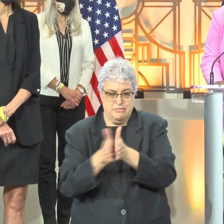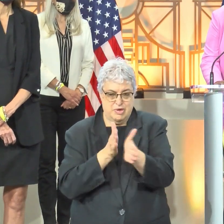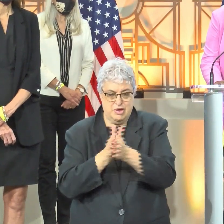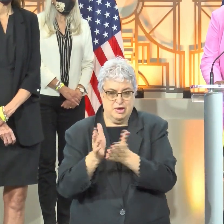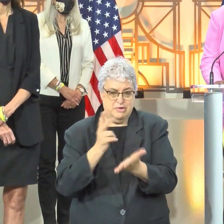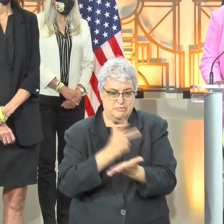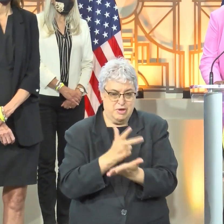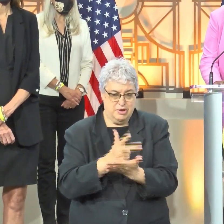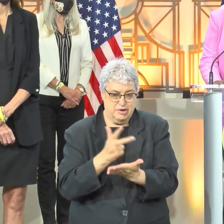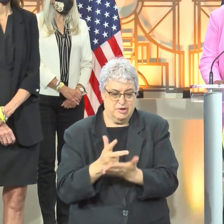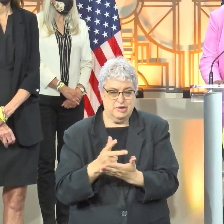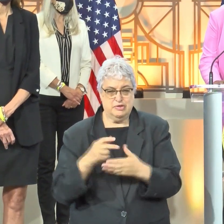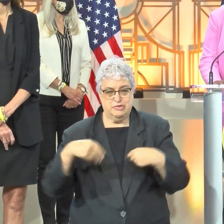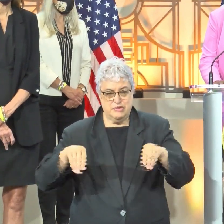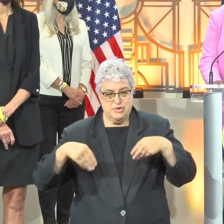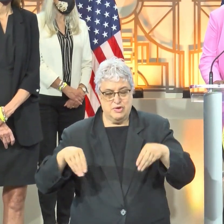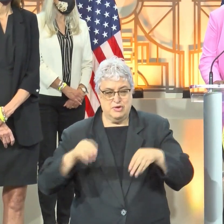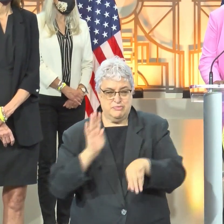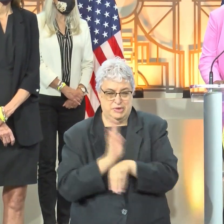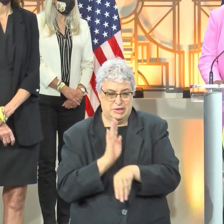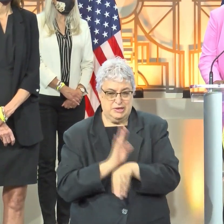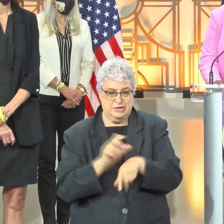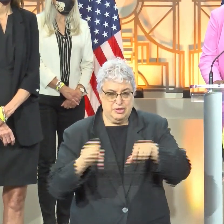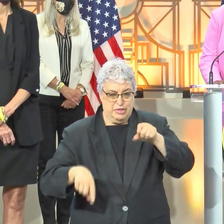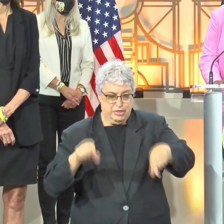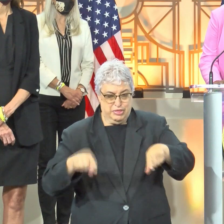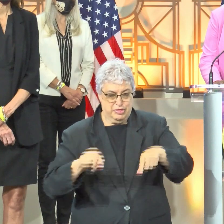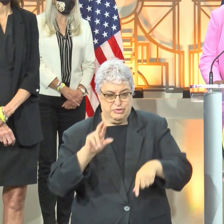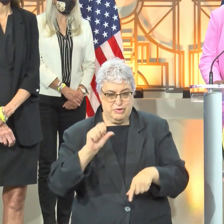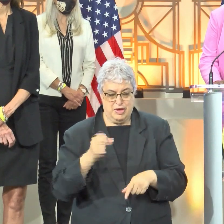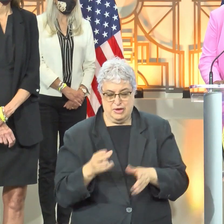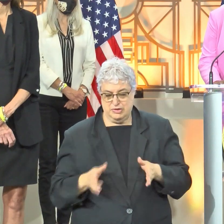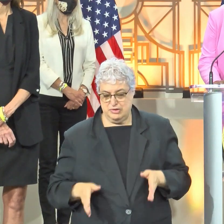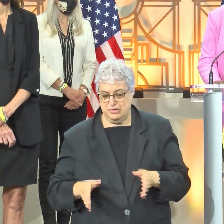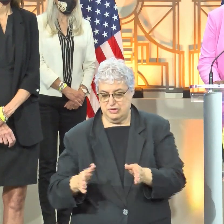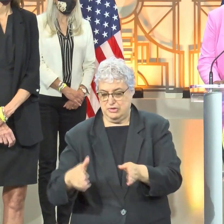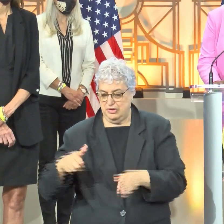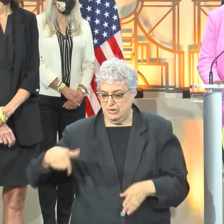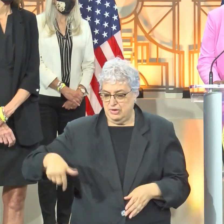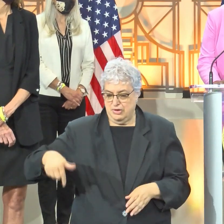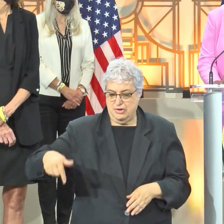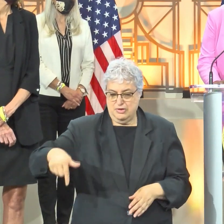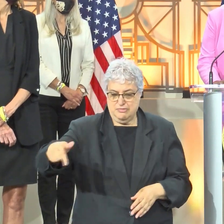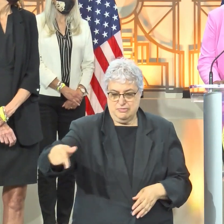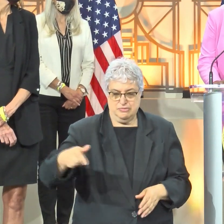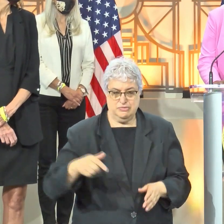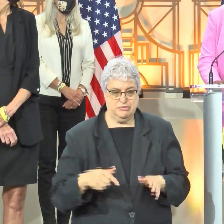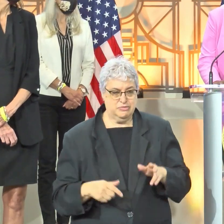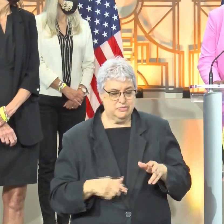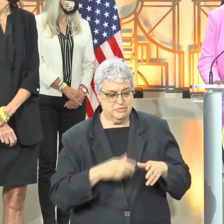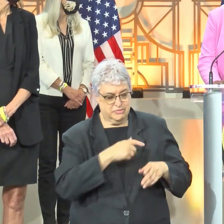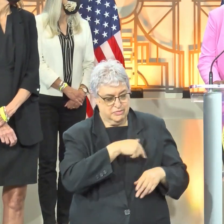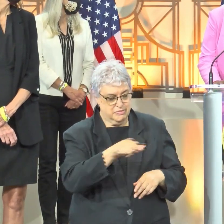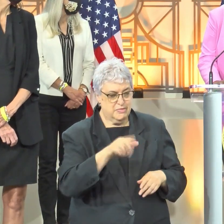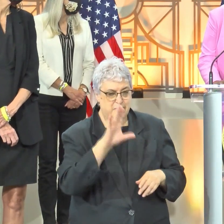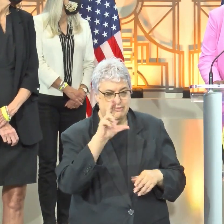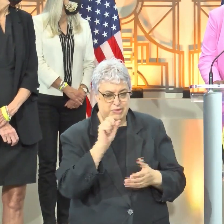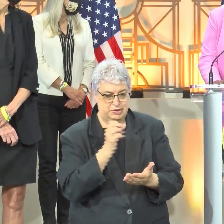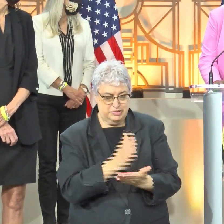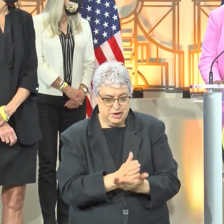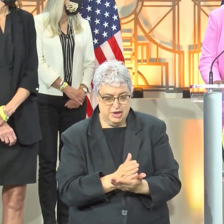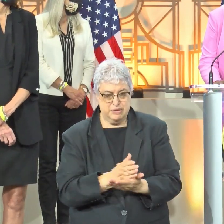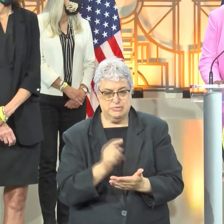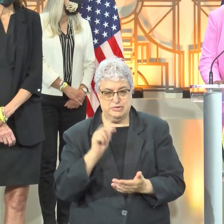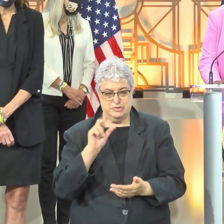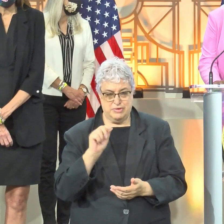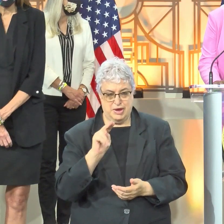parking lots of our retail stores and businesses, along our city right-of-ways, our esplanades, our bus stops, our transit